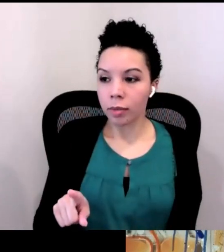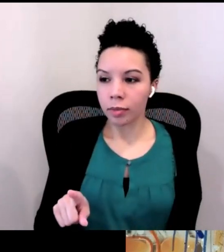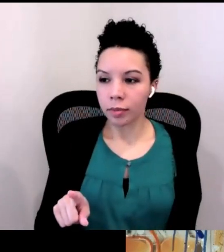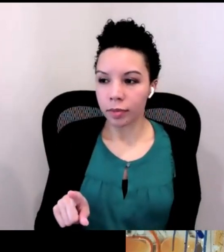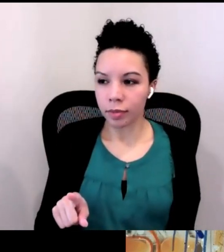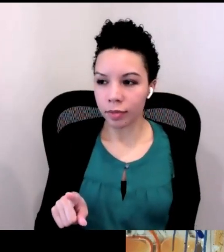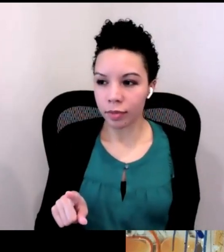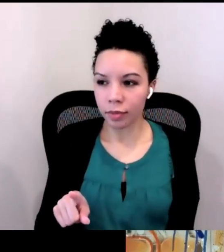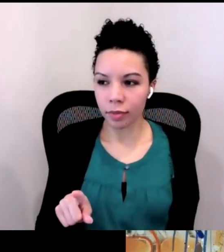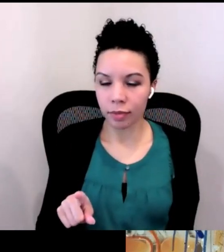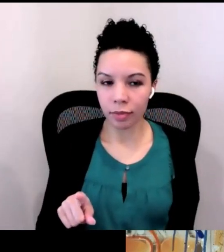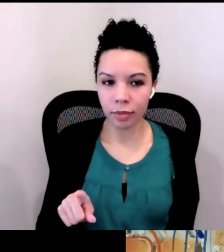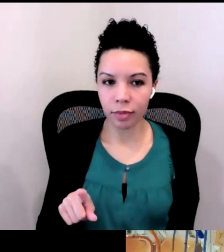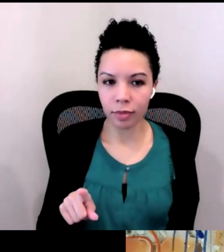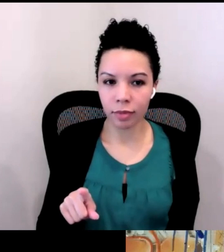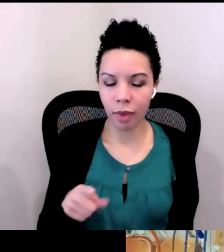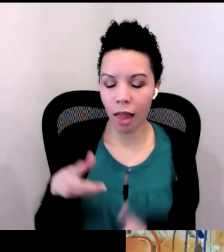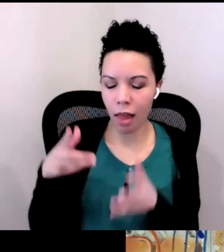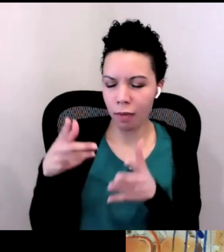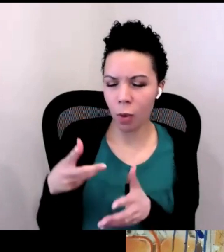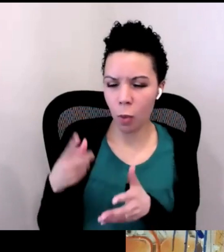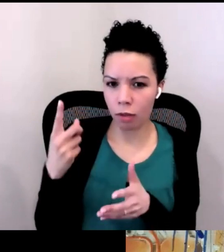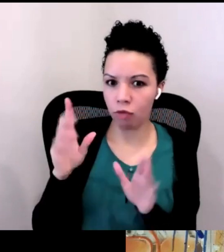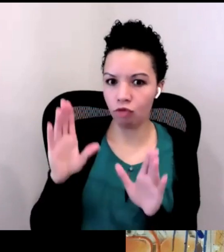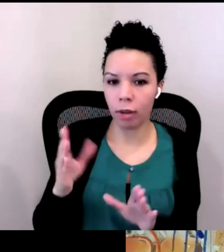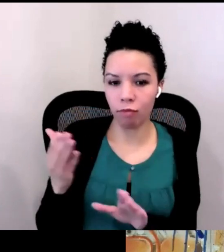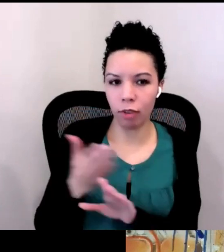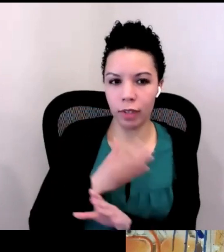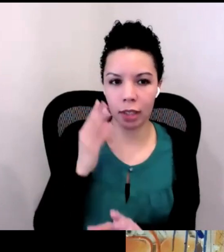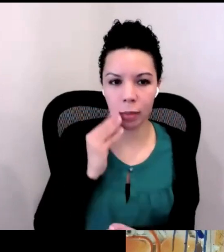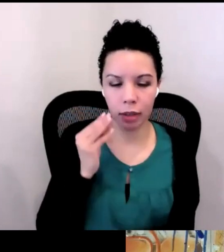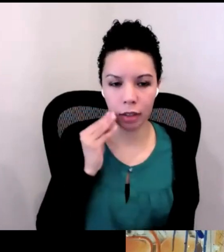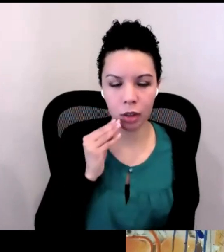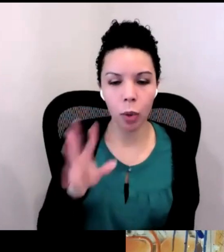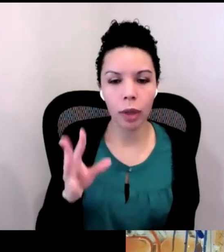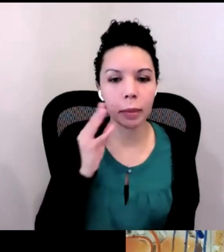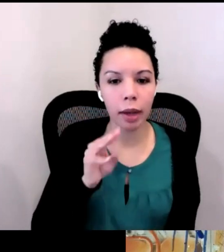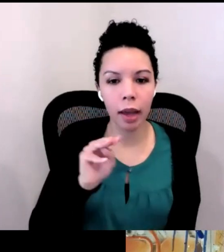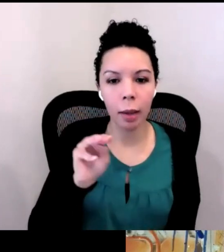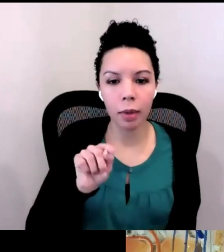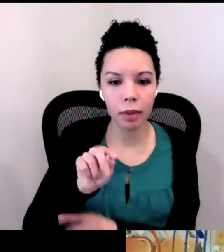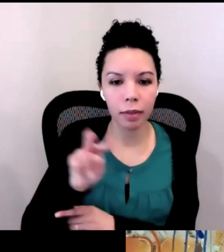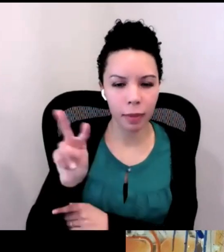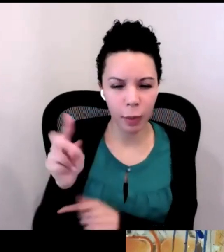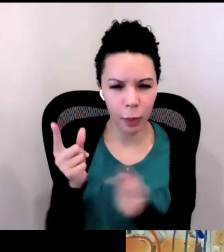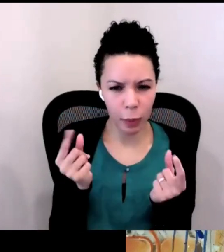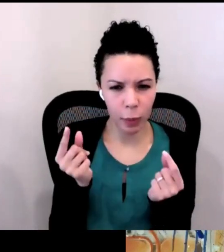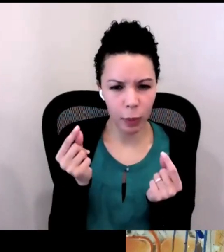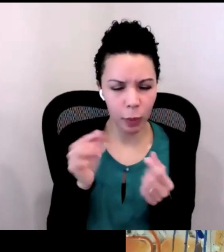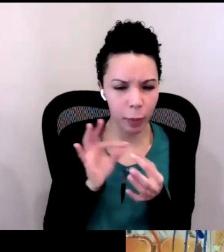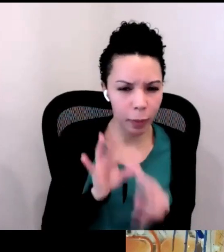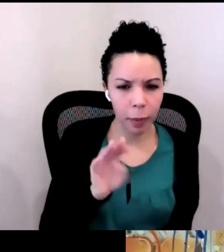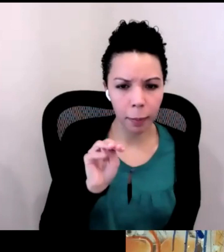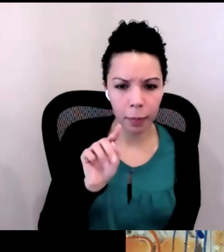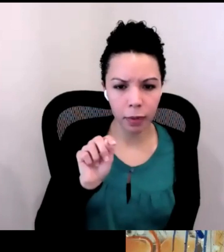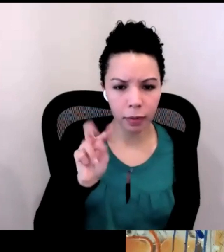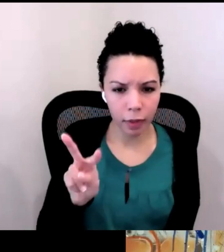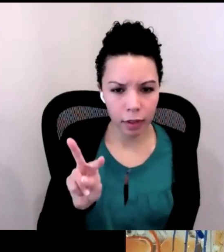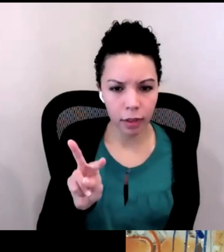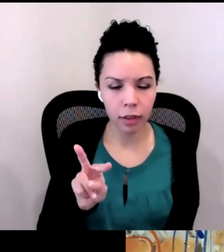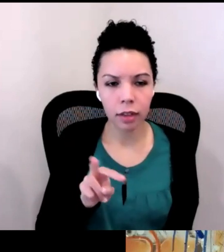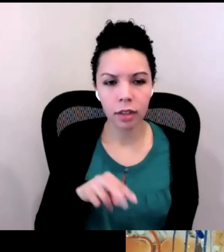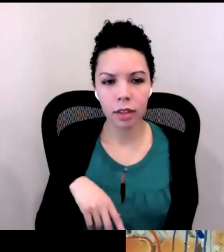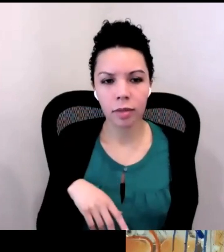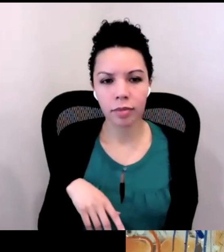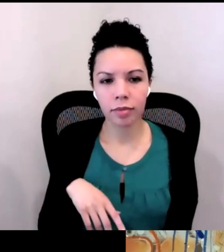previous experiences. Tell us about your experience at MTV. What did you do related to MTV? And how did